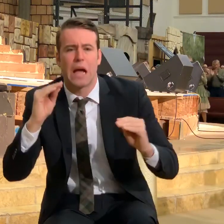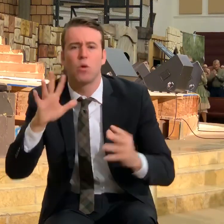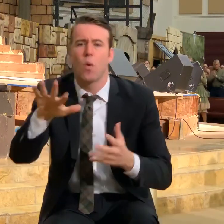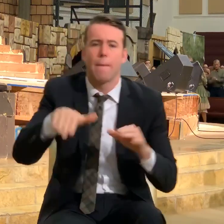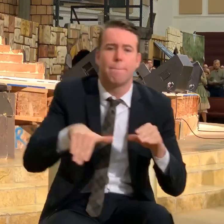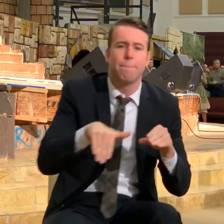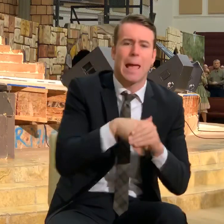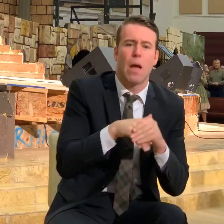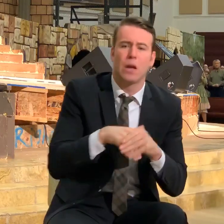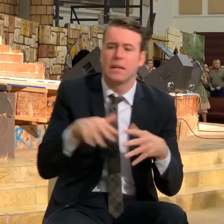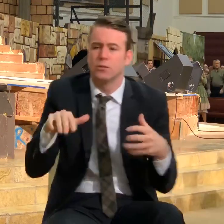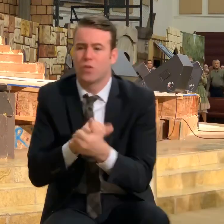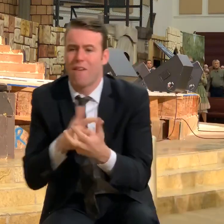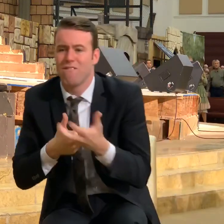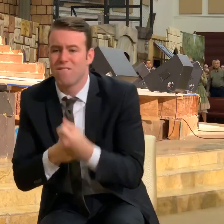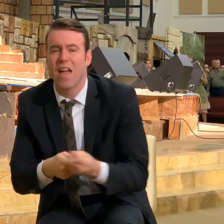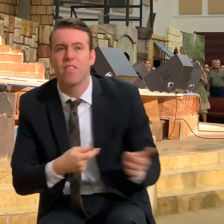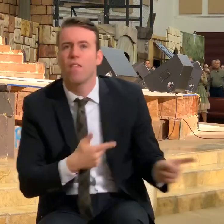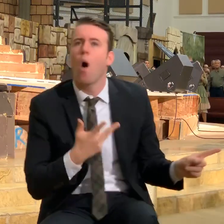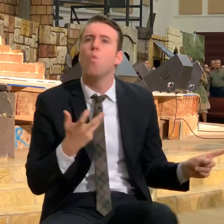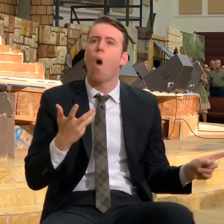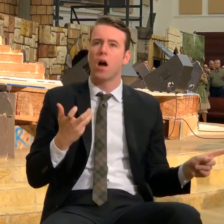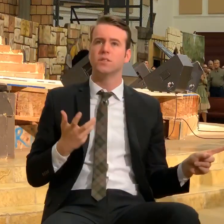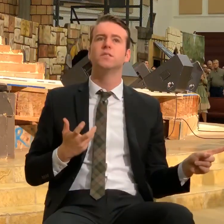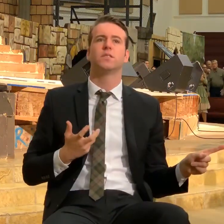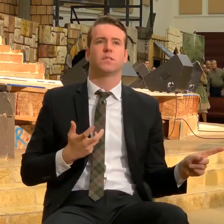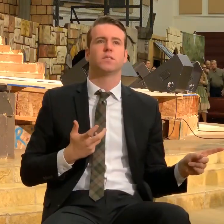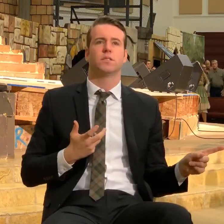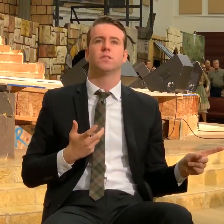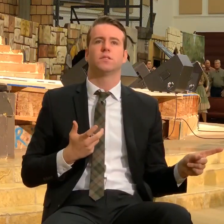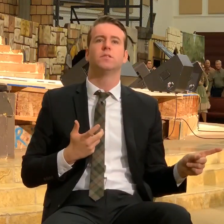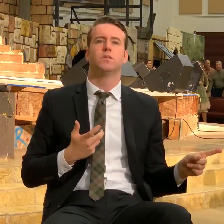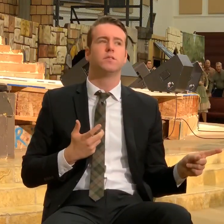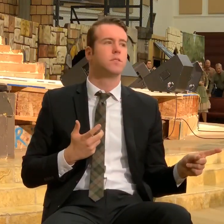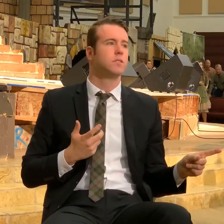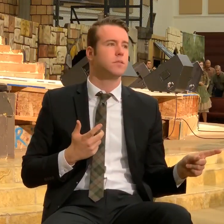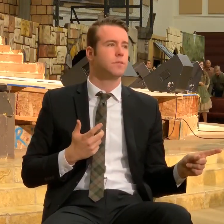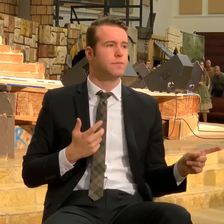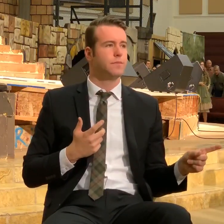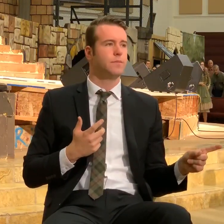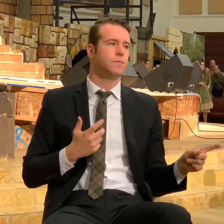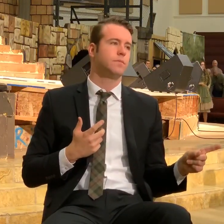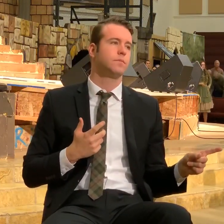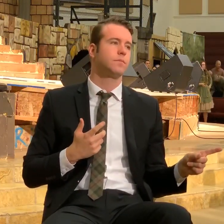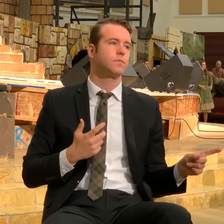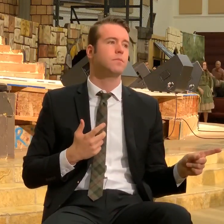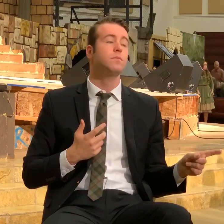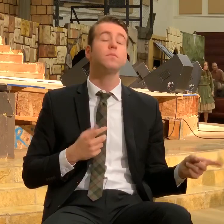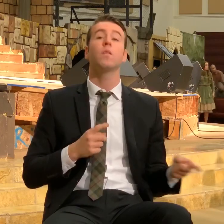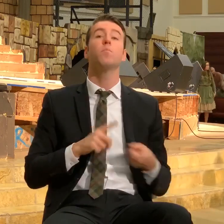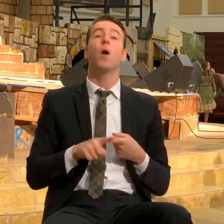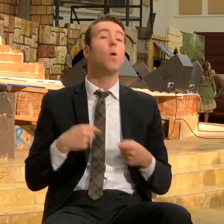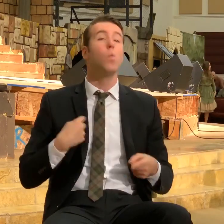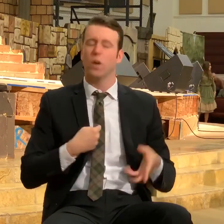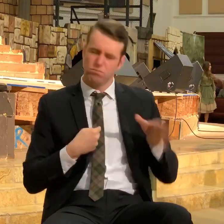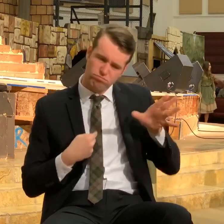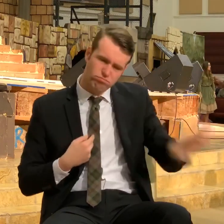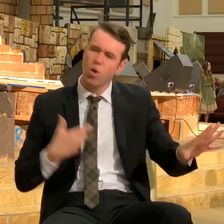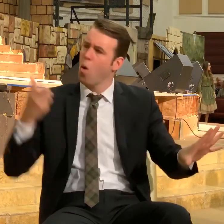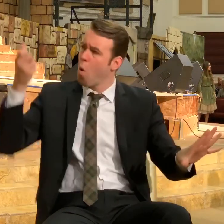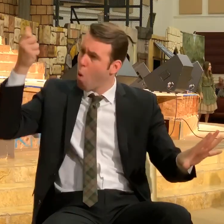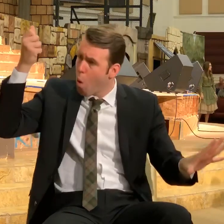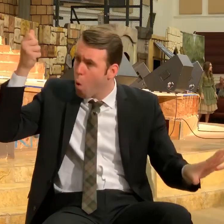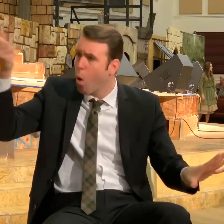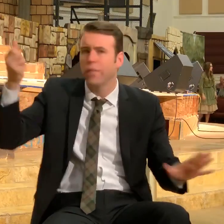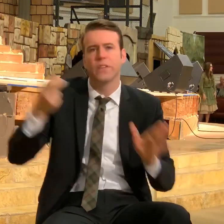to destroy faith. But but we hold to truth. And